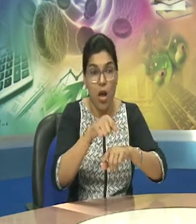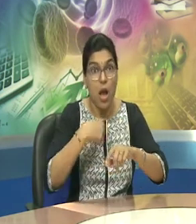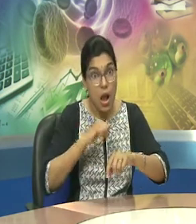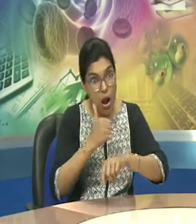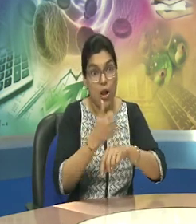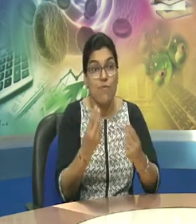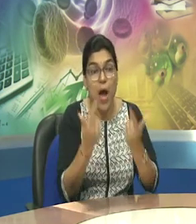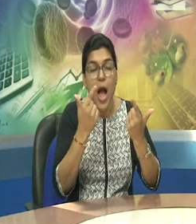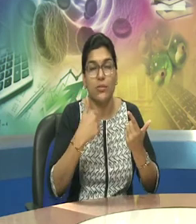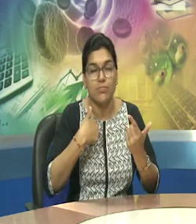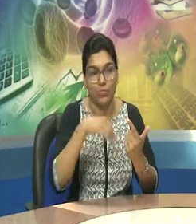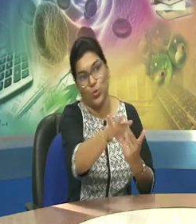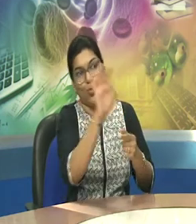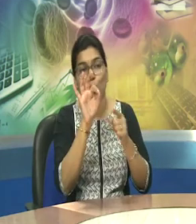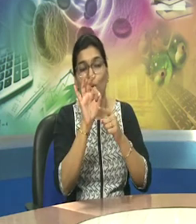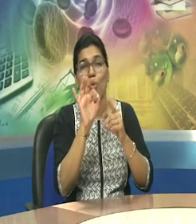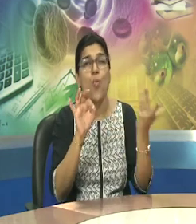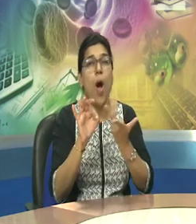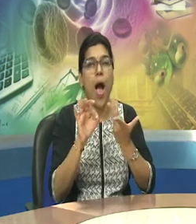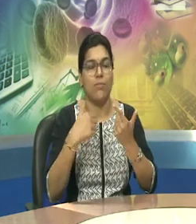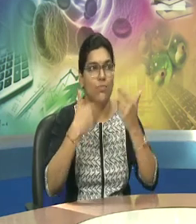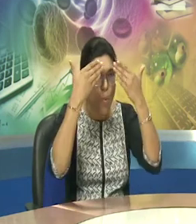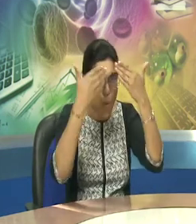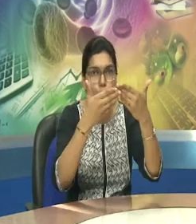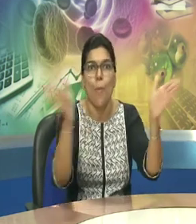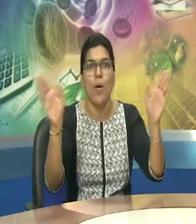do. An entrepreneur